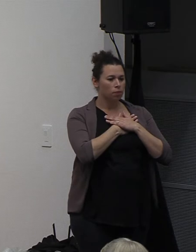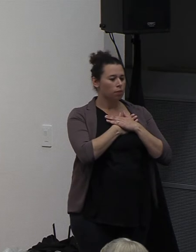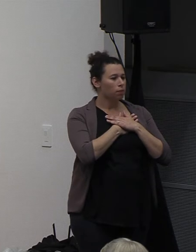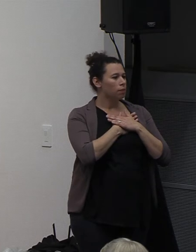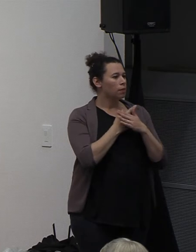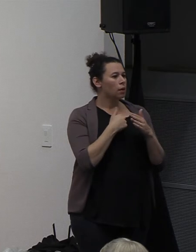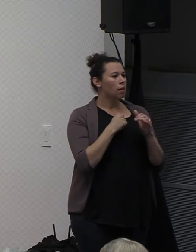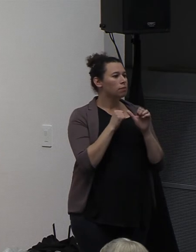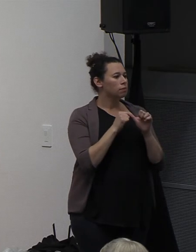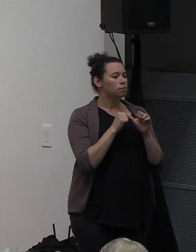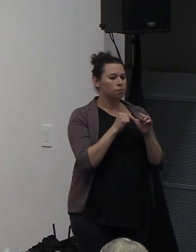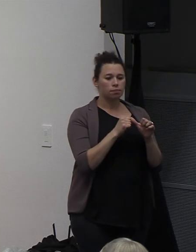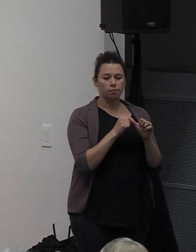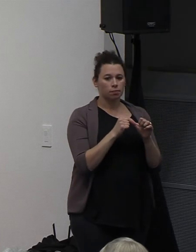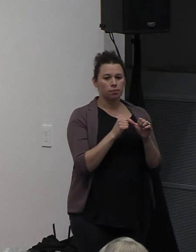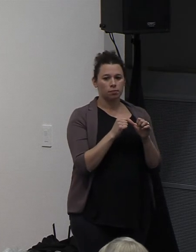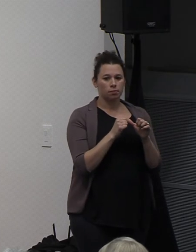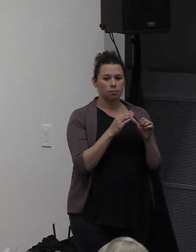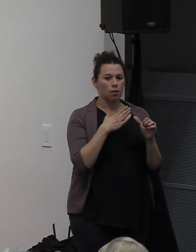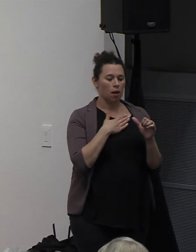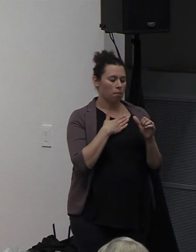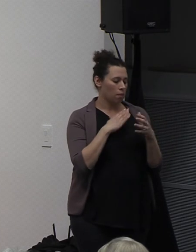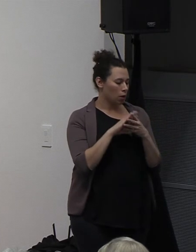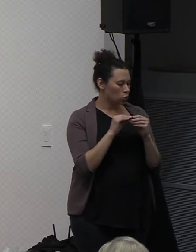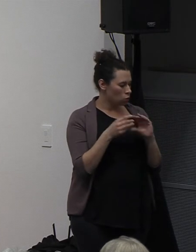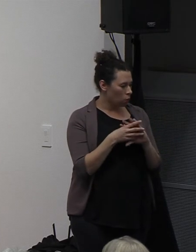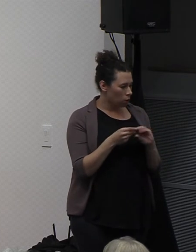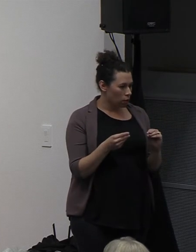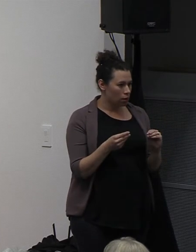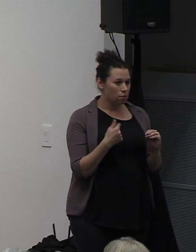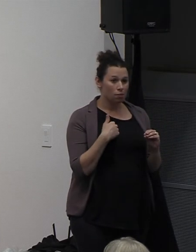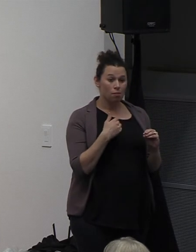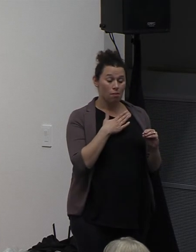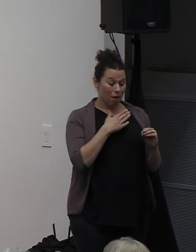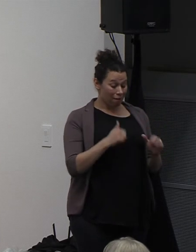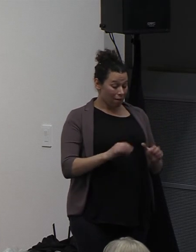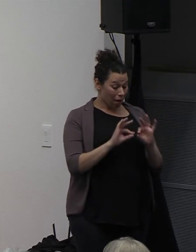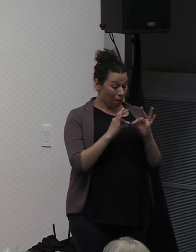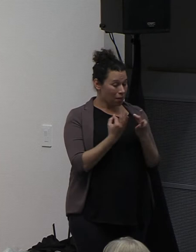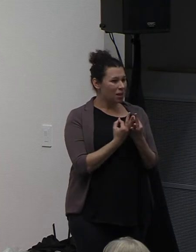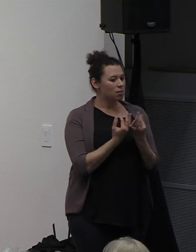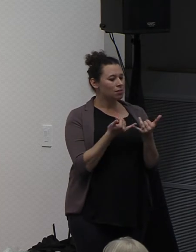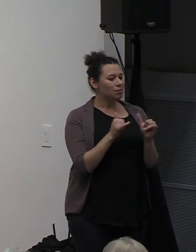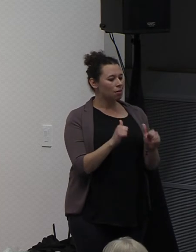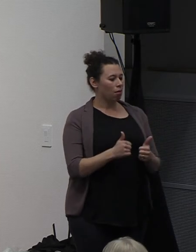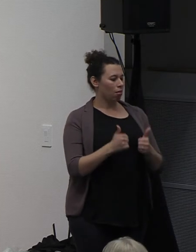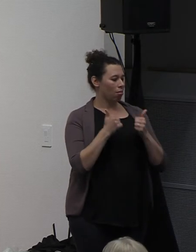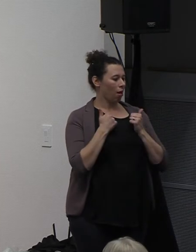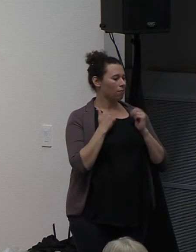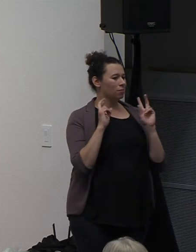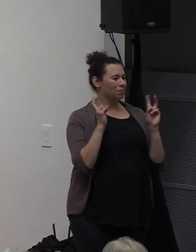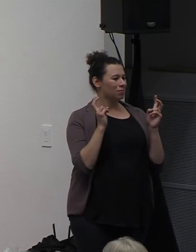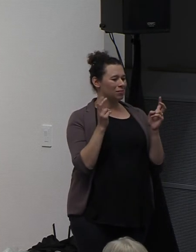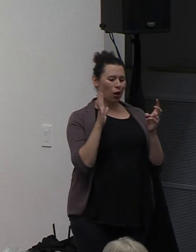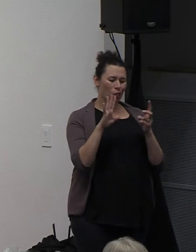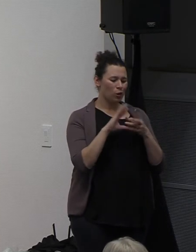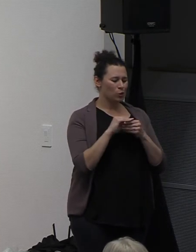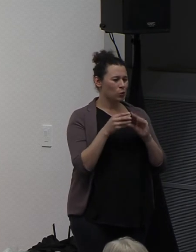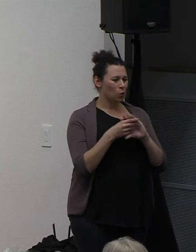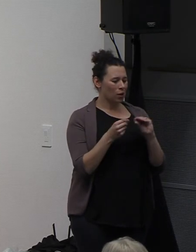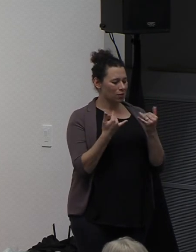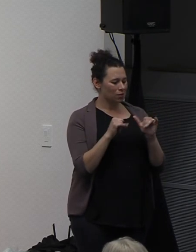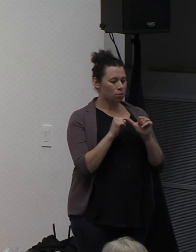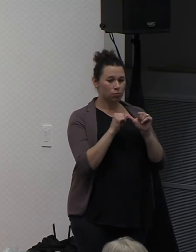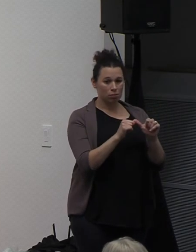I've lessened my survival guilt. I have taught my history, and hopefully I have made a